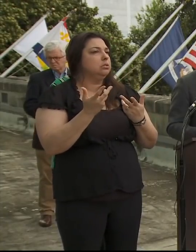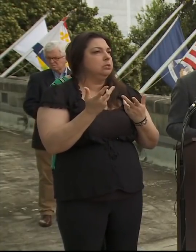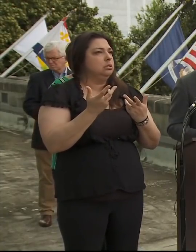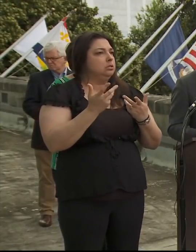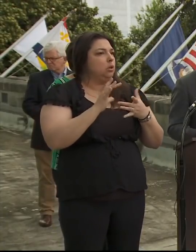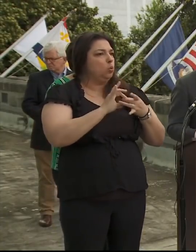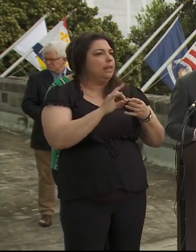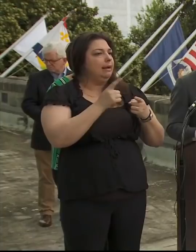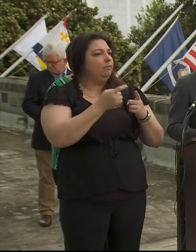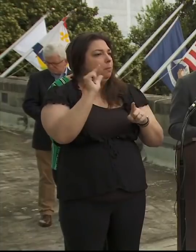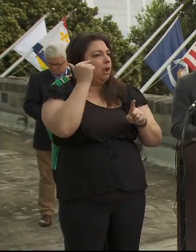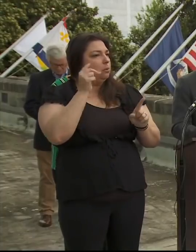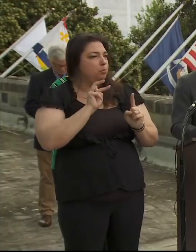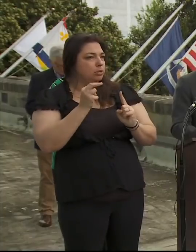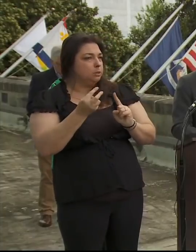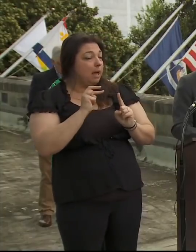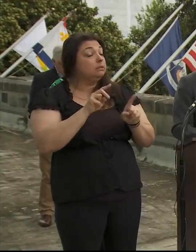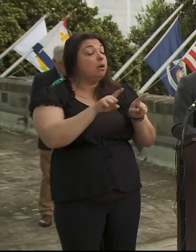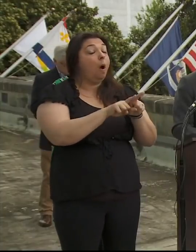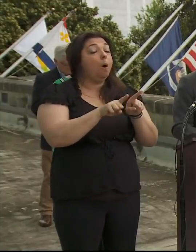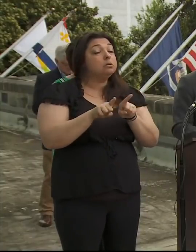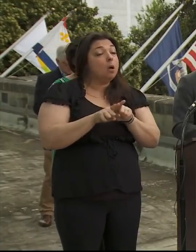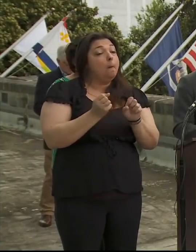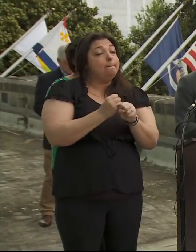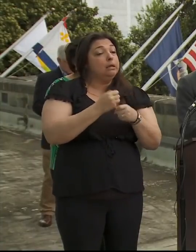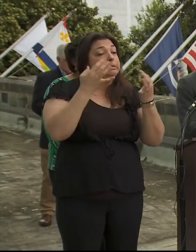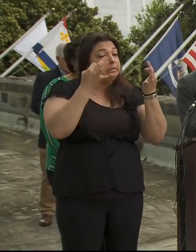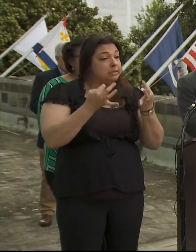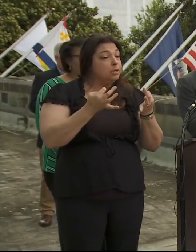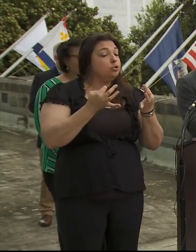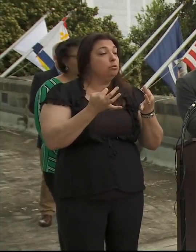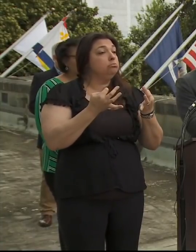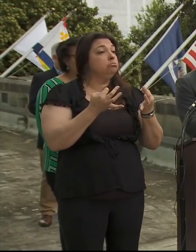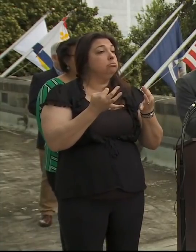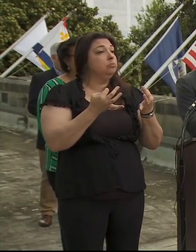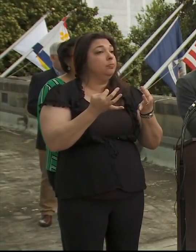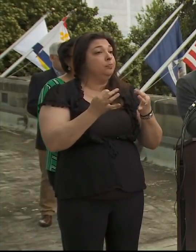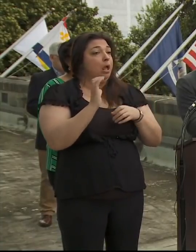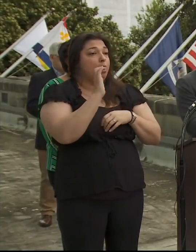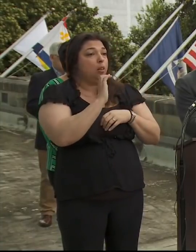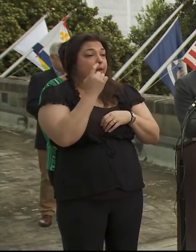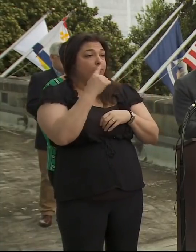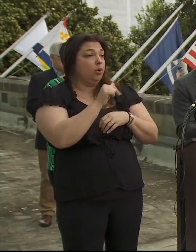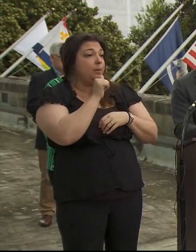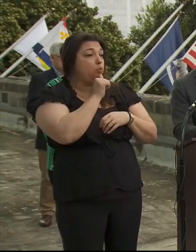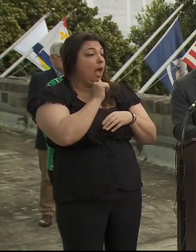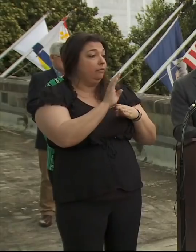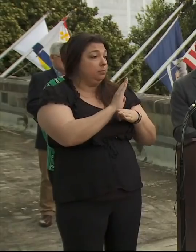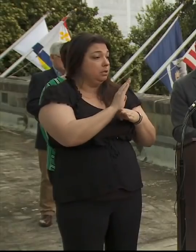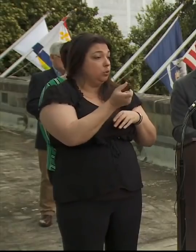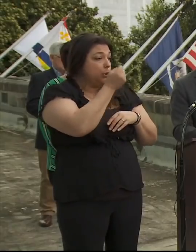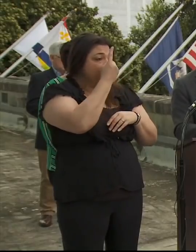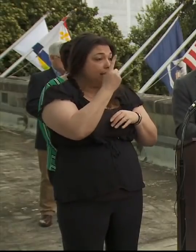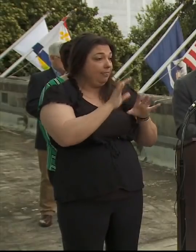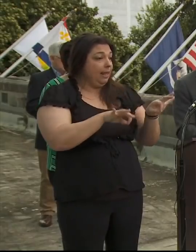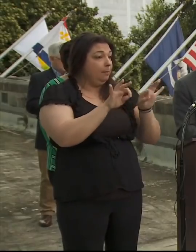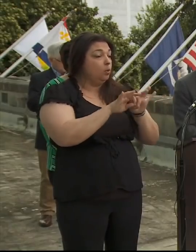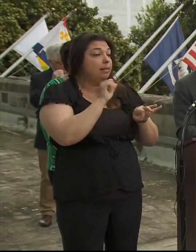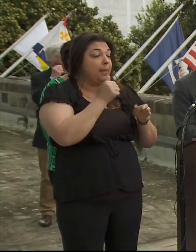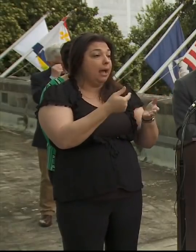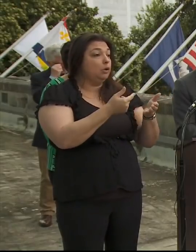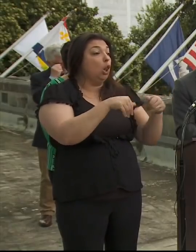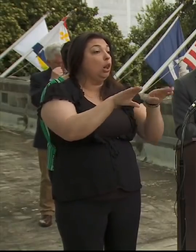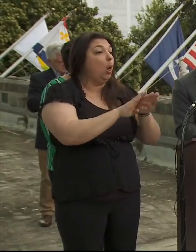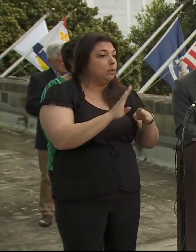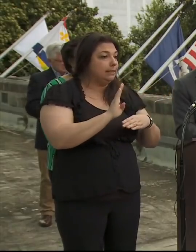from a government's perspective, but also making the decision that looking for the private sector to understand the importance of them not closing